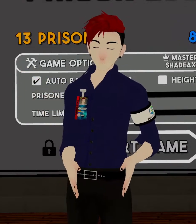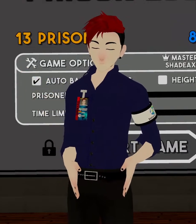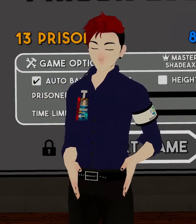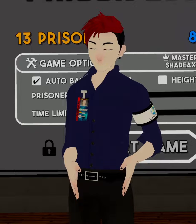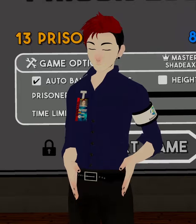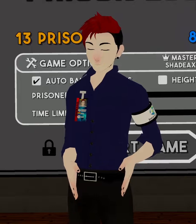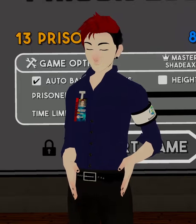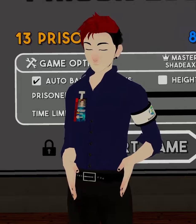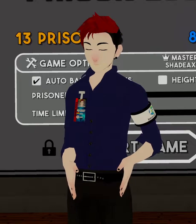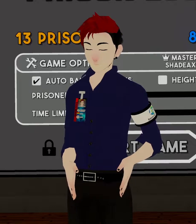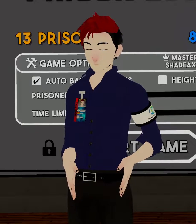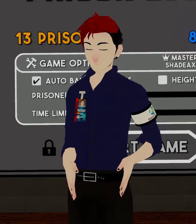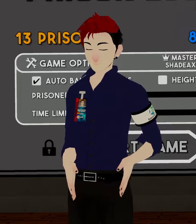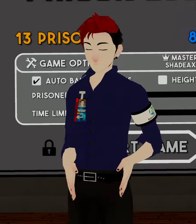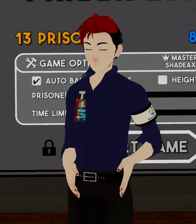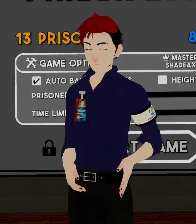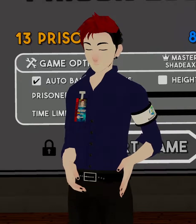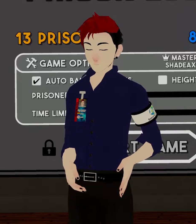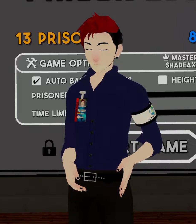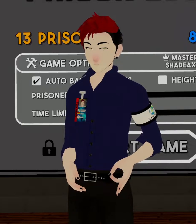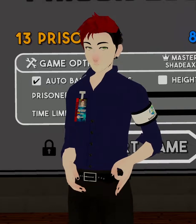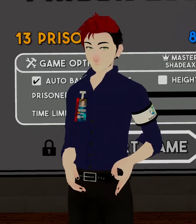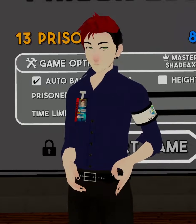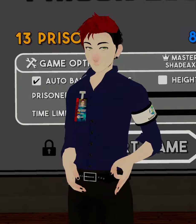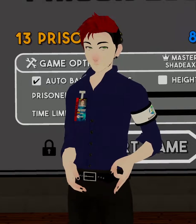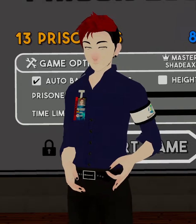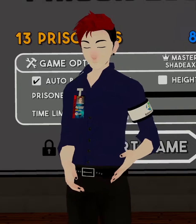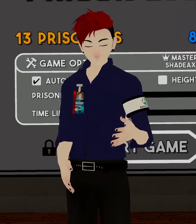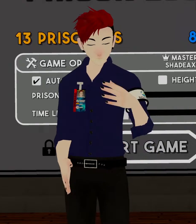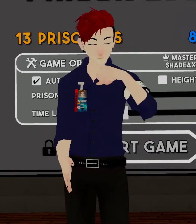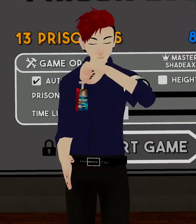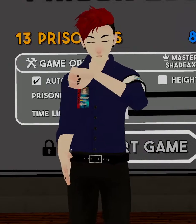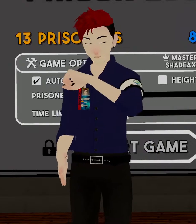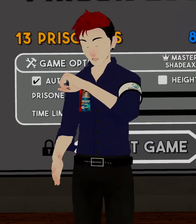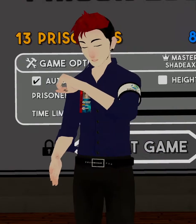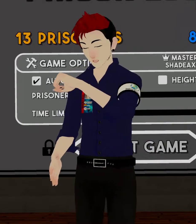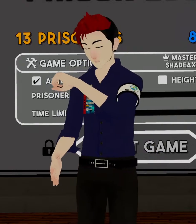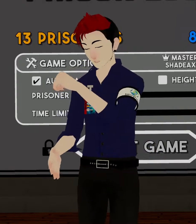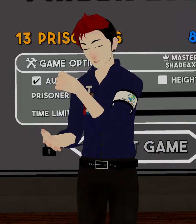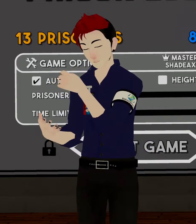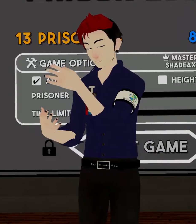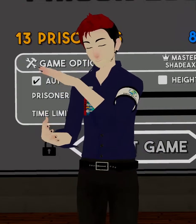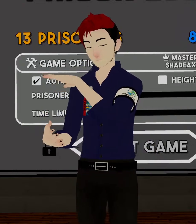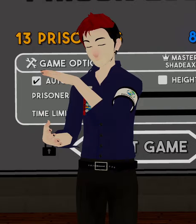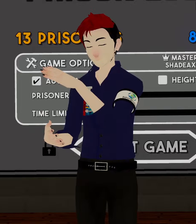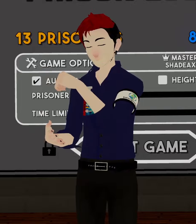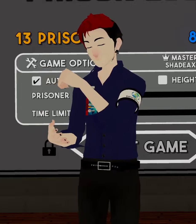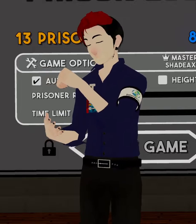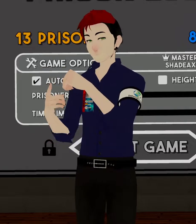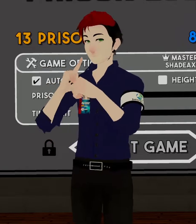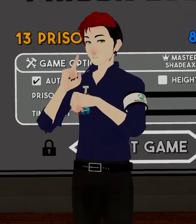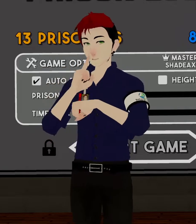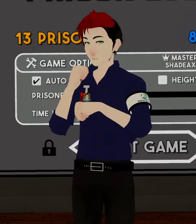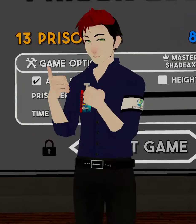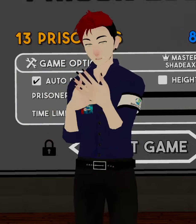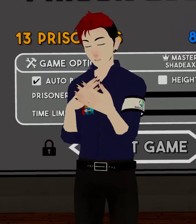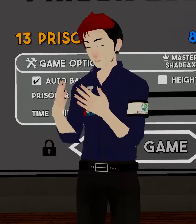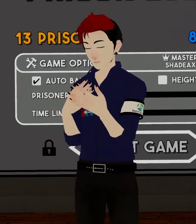cheating, what is the non-dominant hand doing? Like the non-dominant is open. It really doesn't